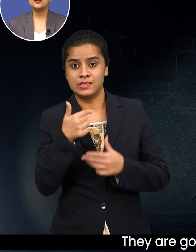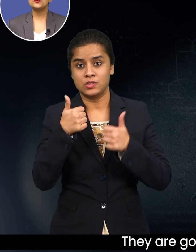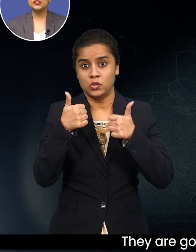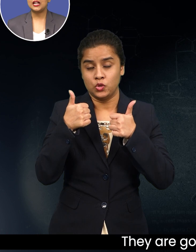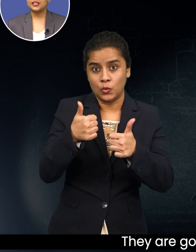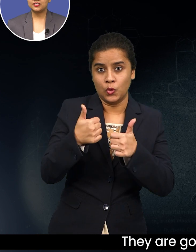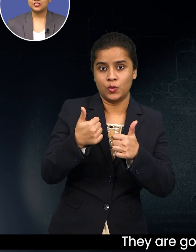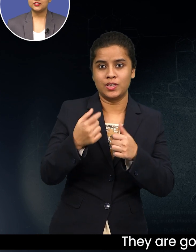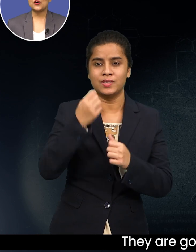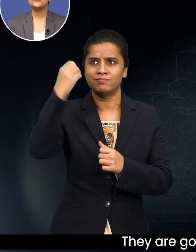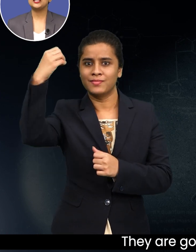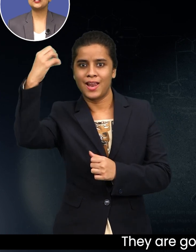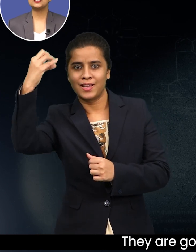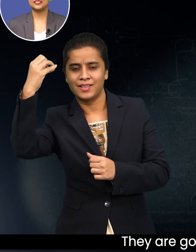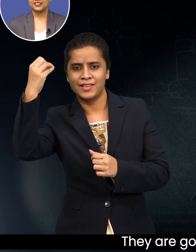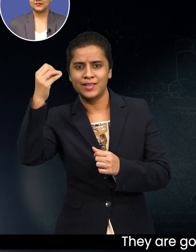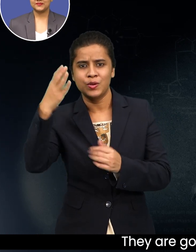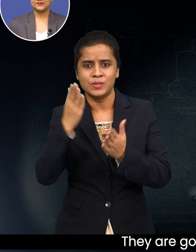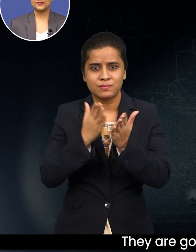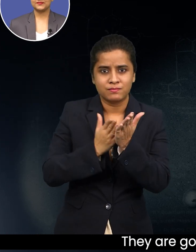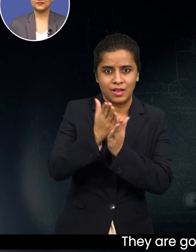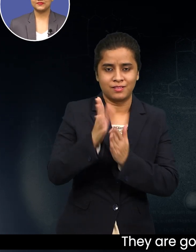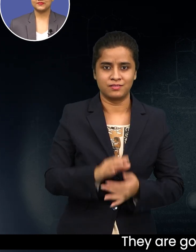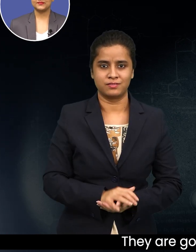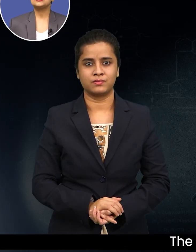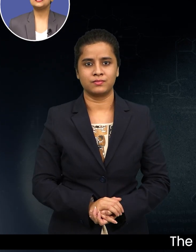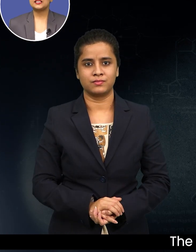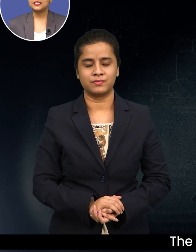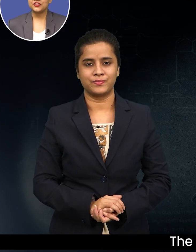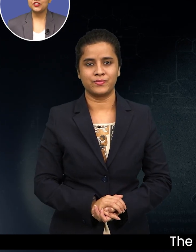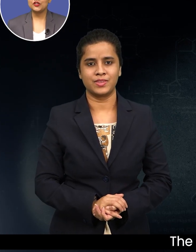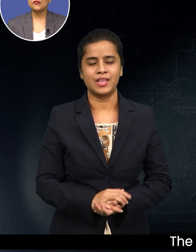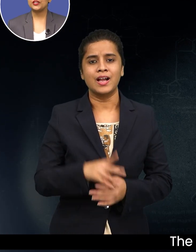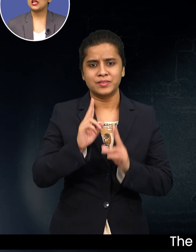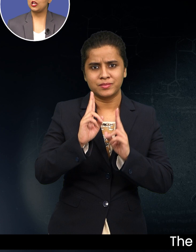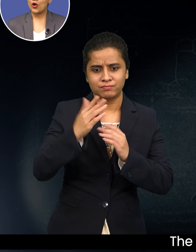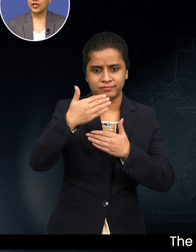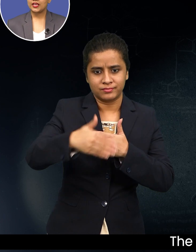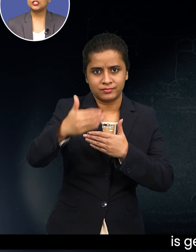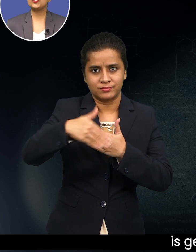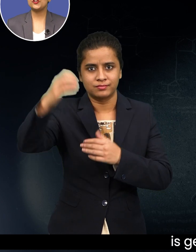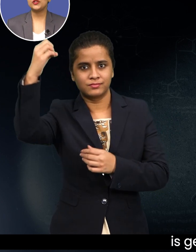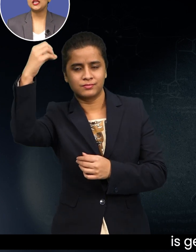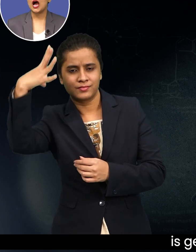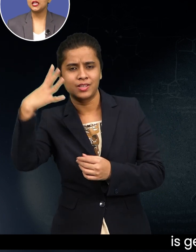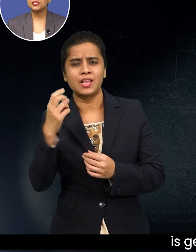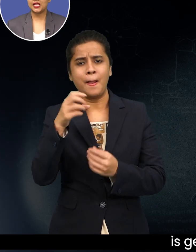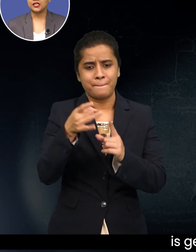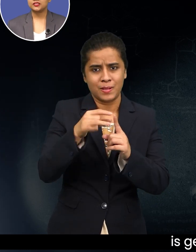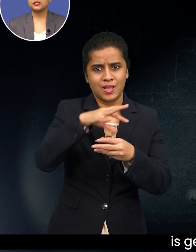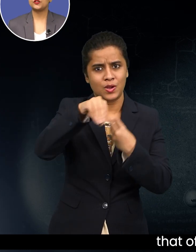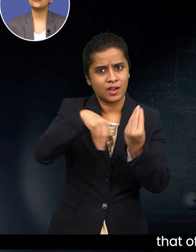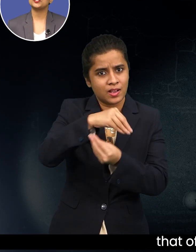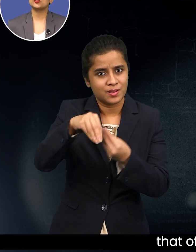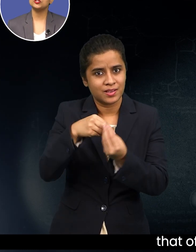They are good conductors of electricity. The resistivity of an alloy is generally higher